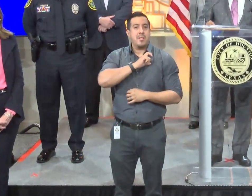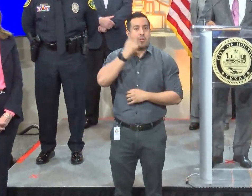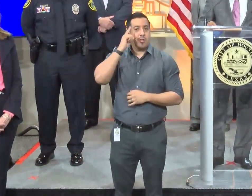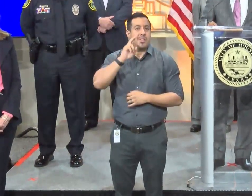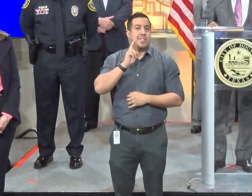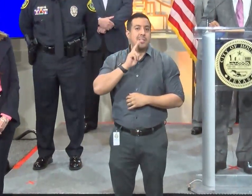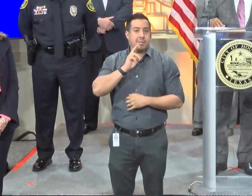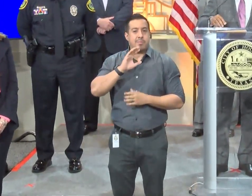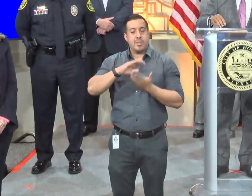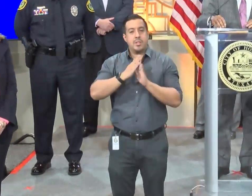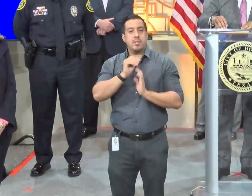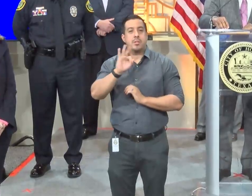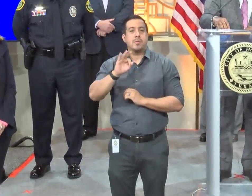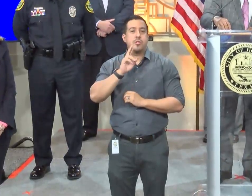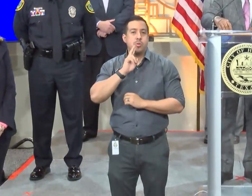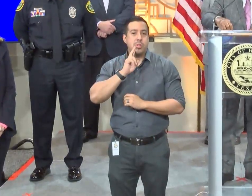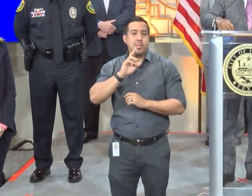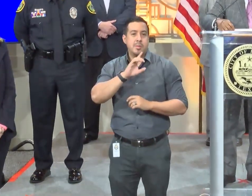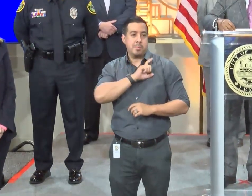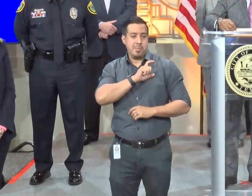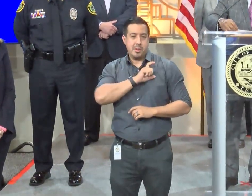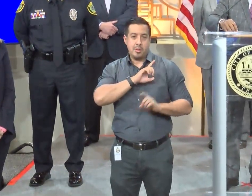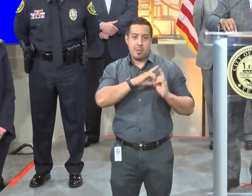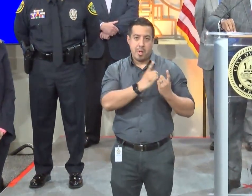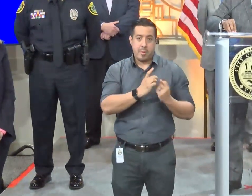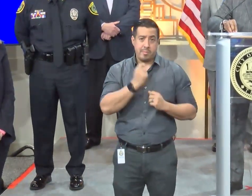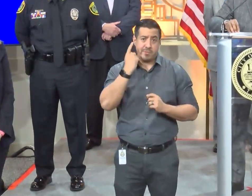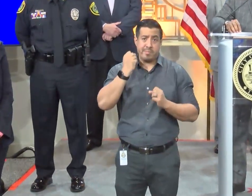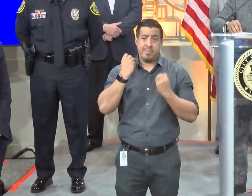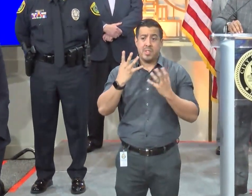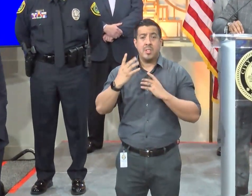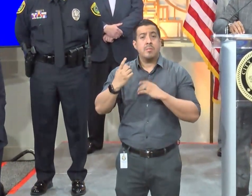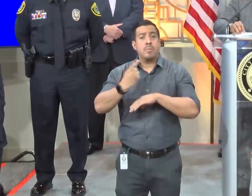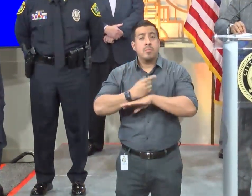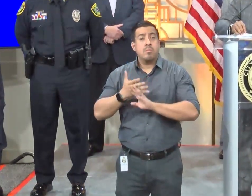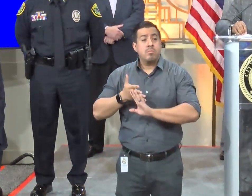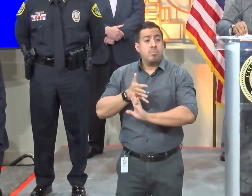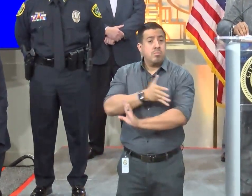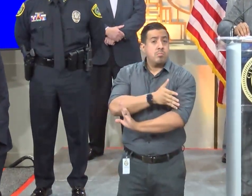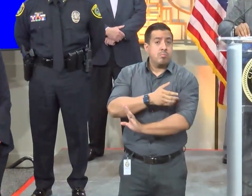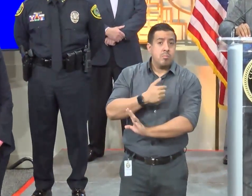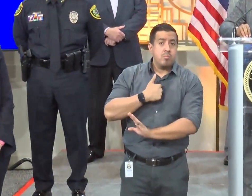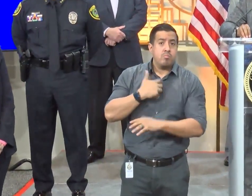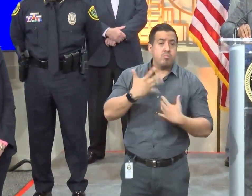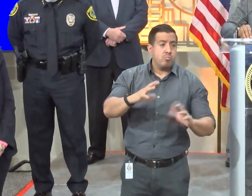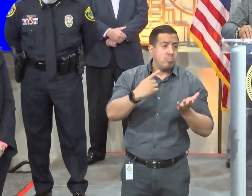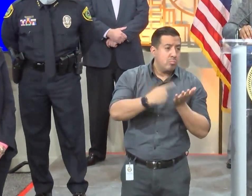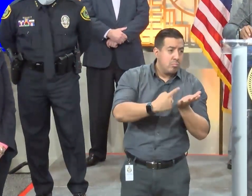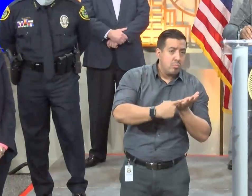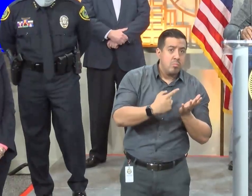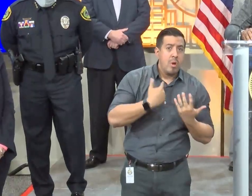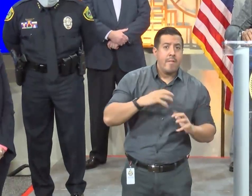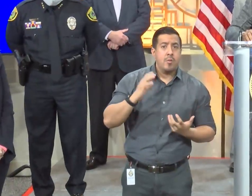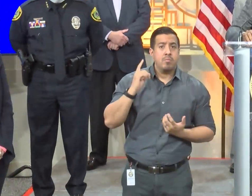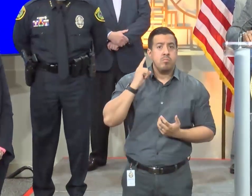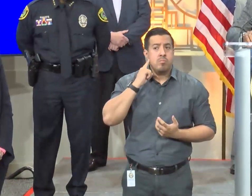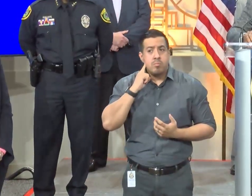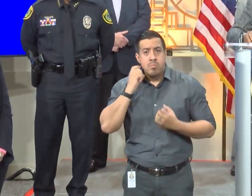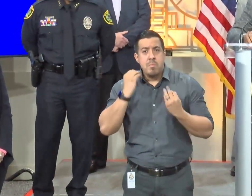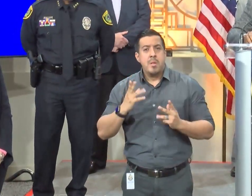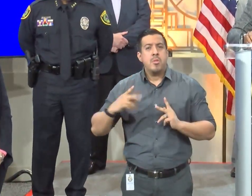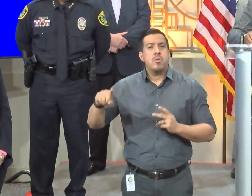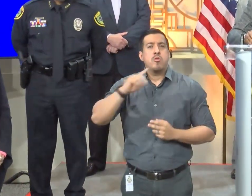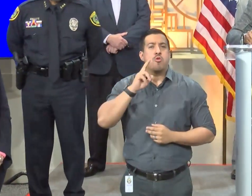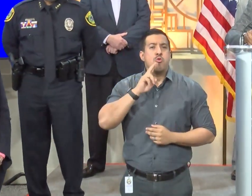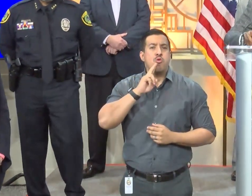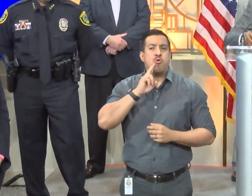Police Department. Over the past several days, I have spoken to and heard from countless